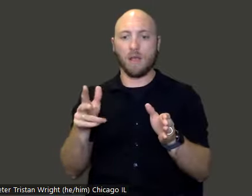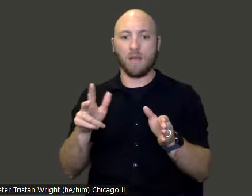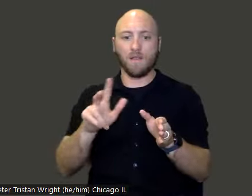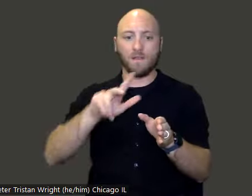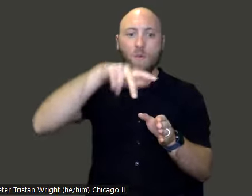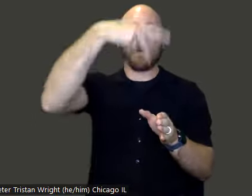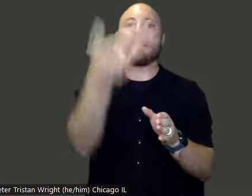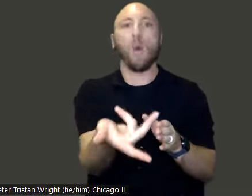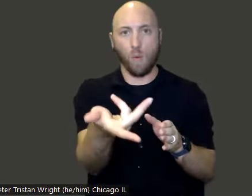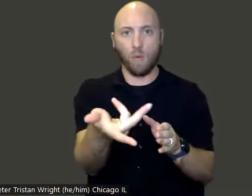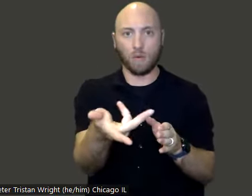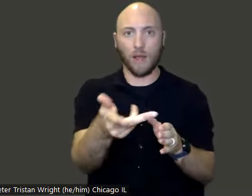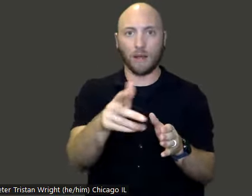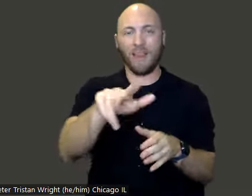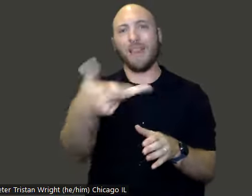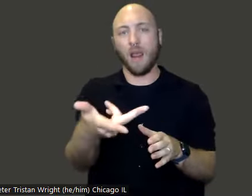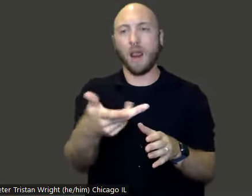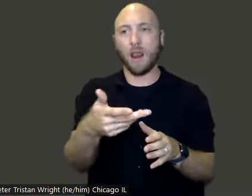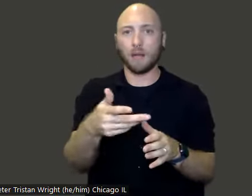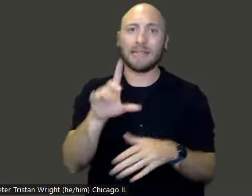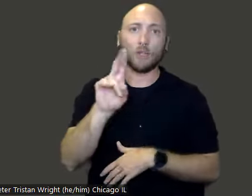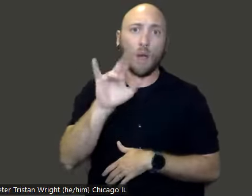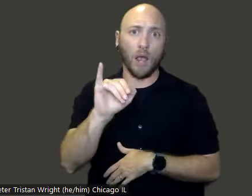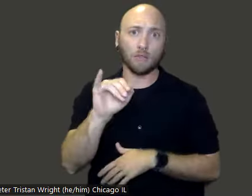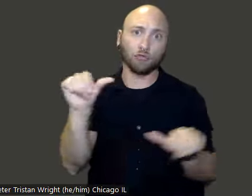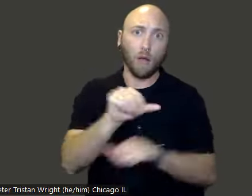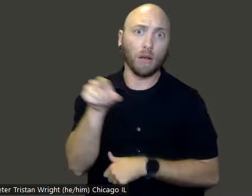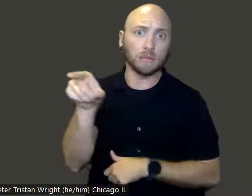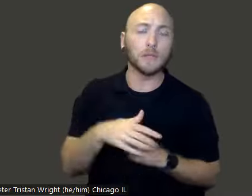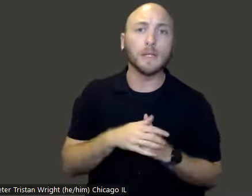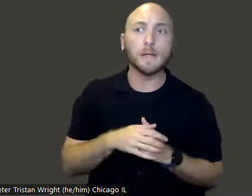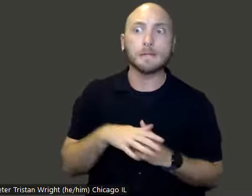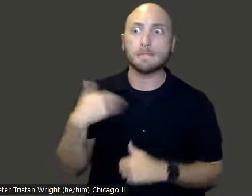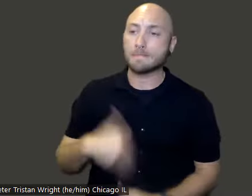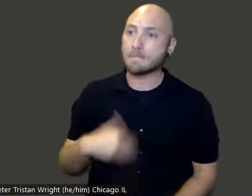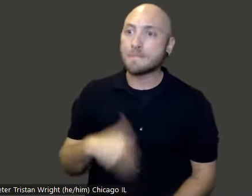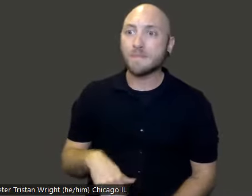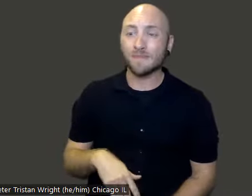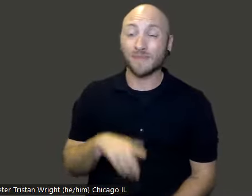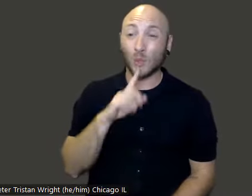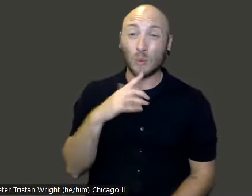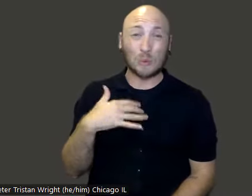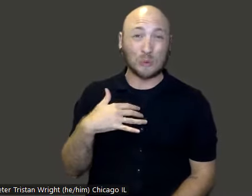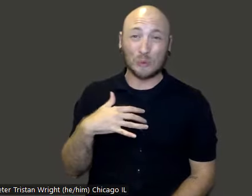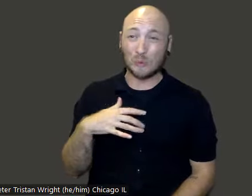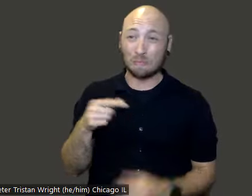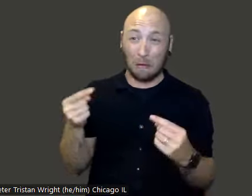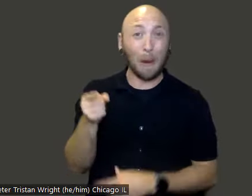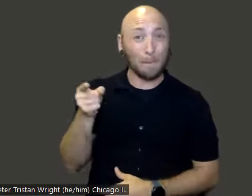and he was pretty fucked up too. He messed him up pretty good.